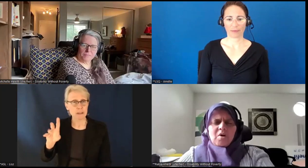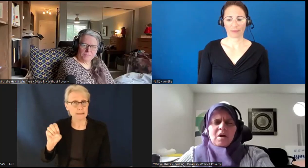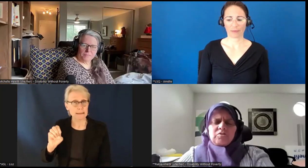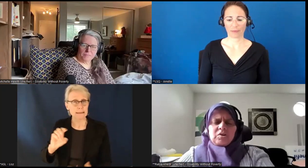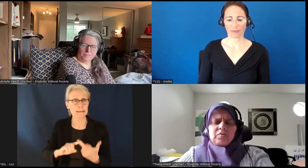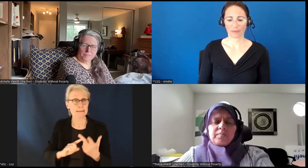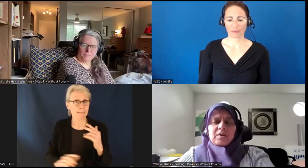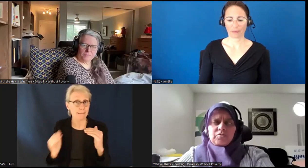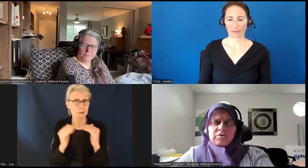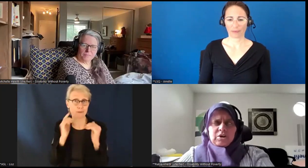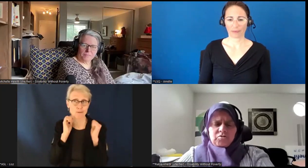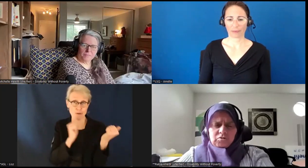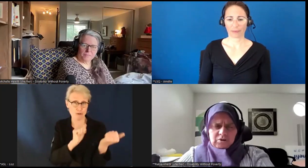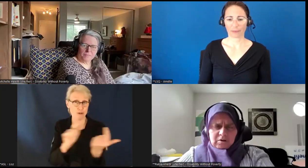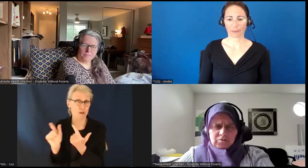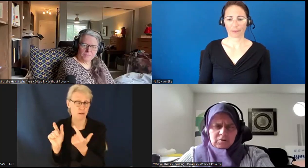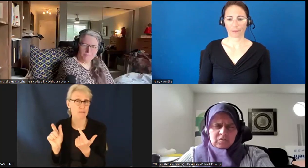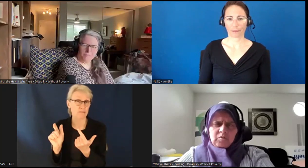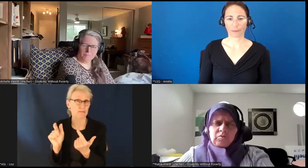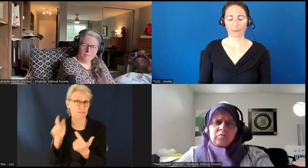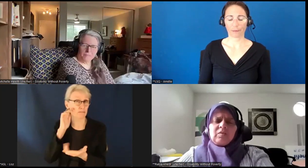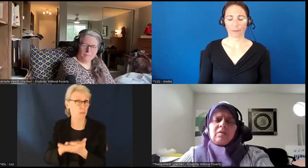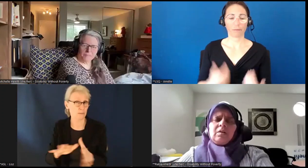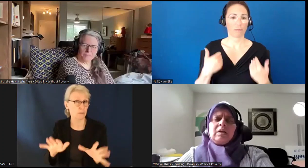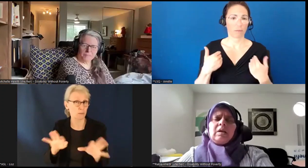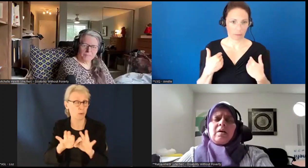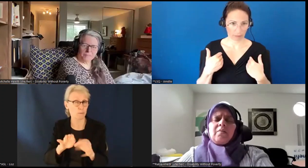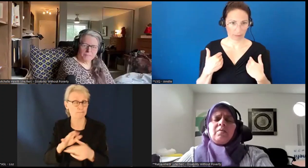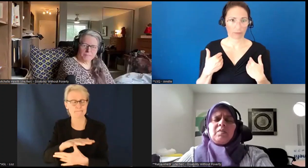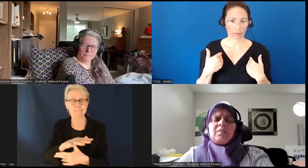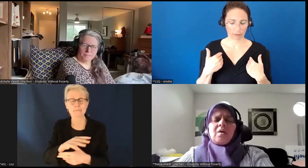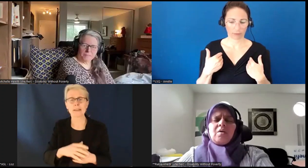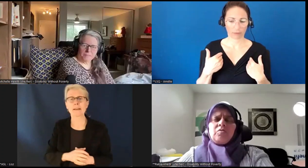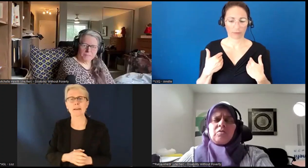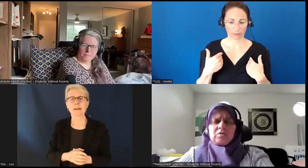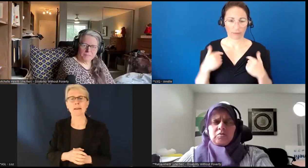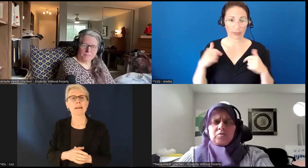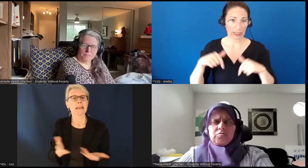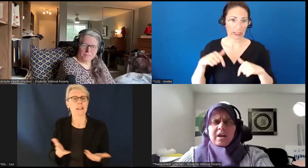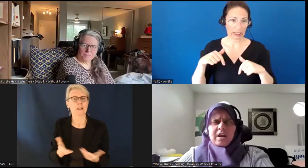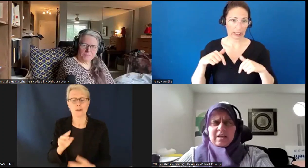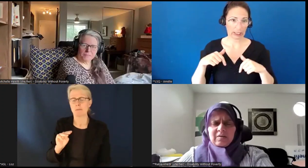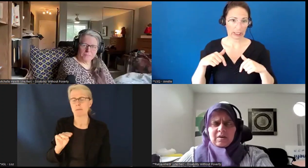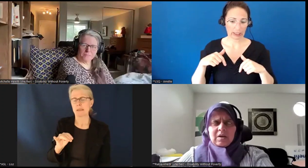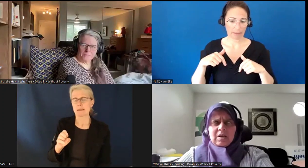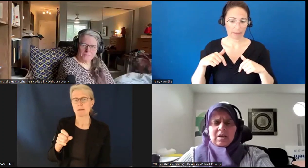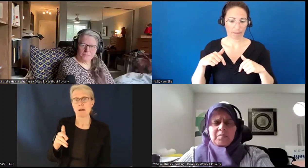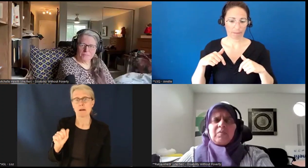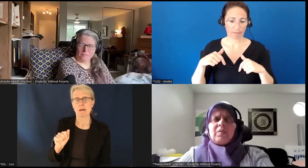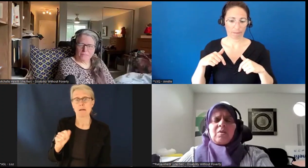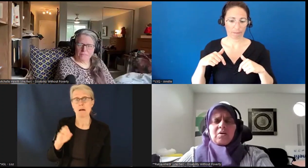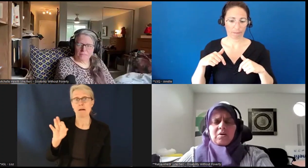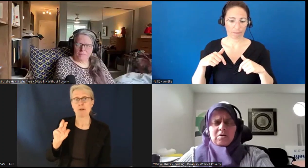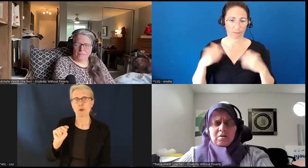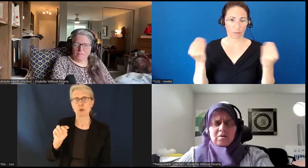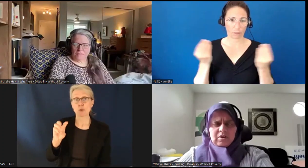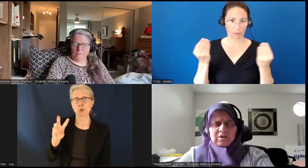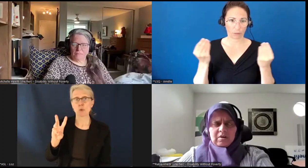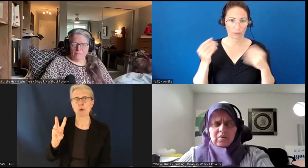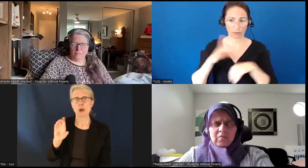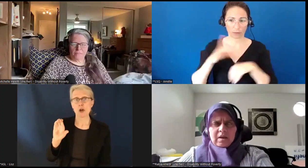I am talking to you from the traditional territories, most recently of the Mississaugas of the New Credit in